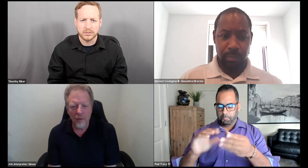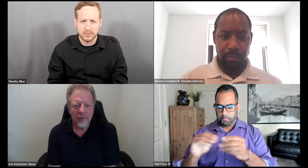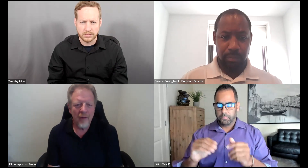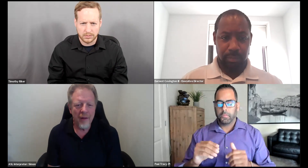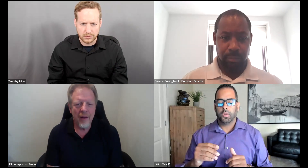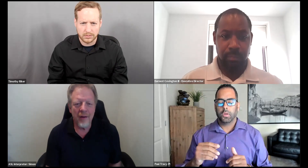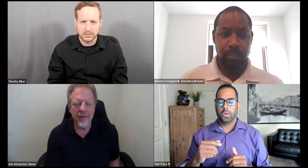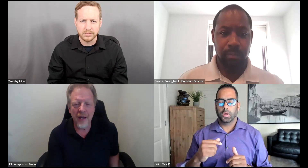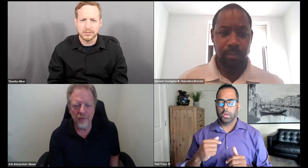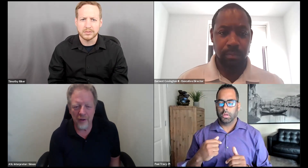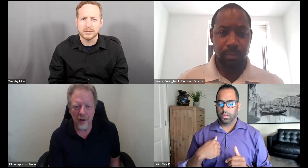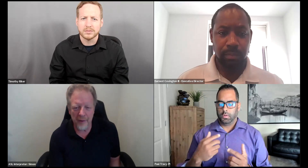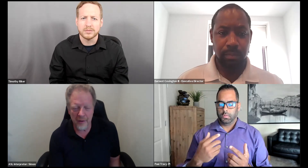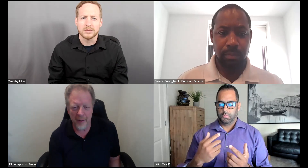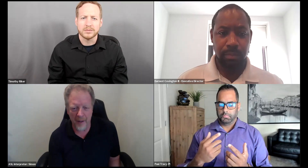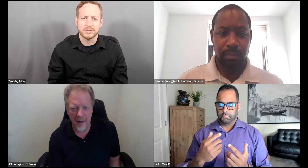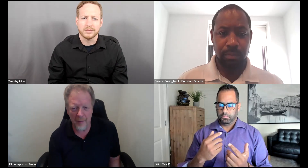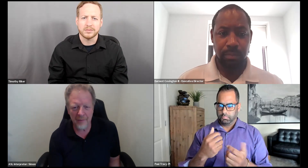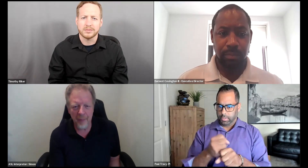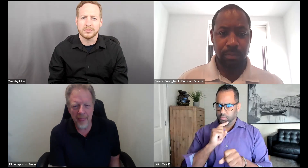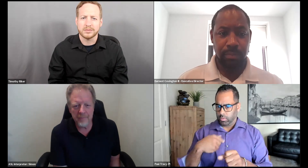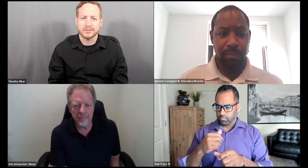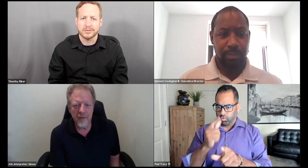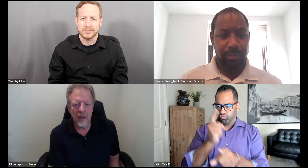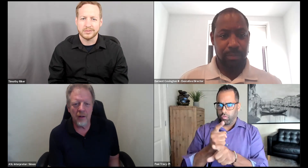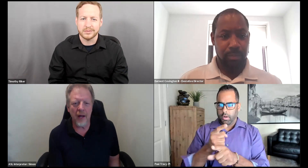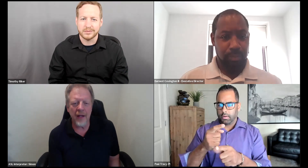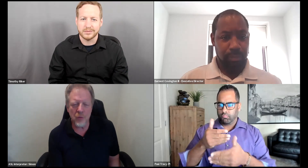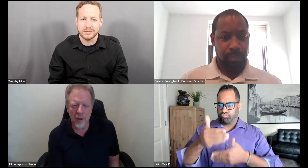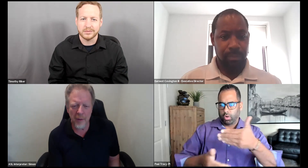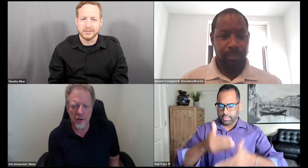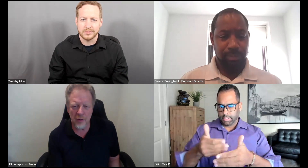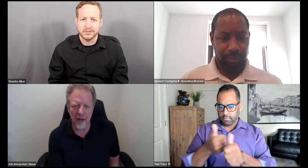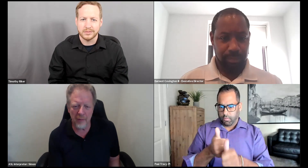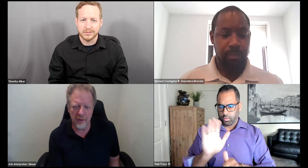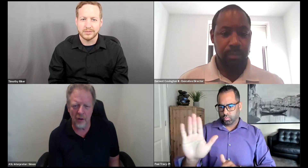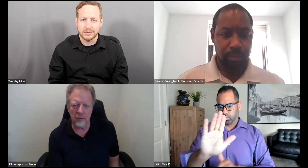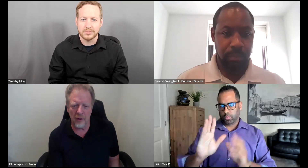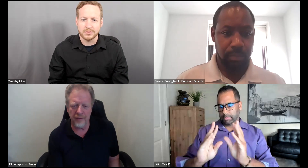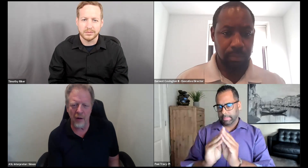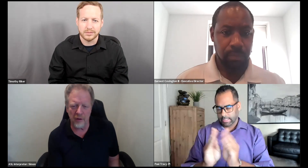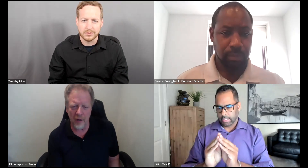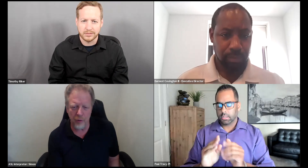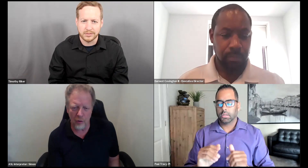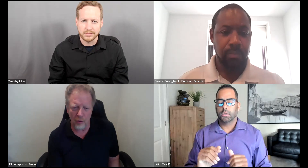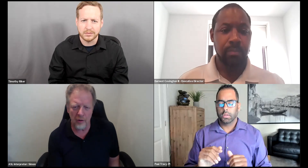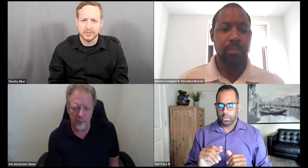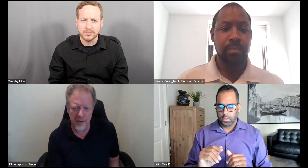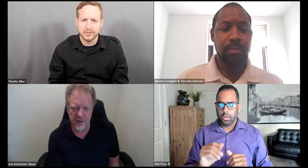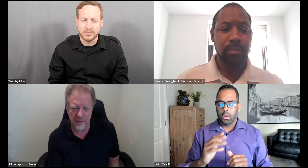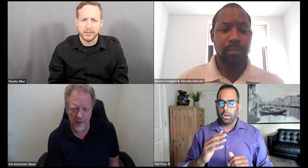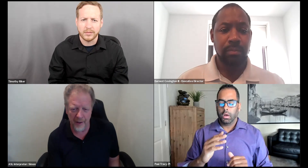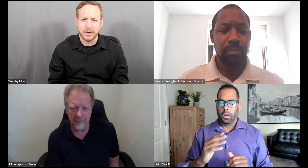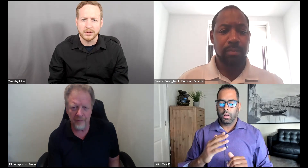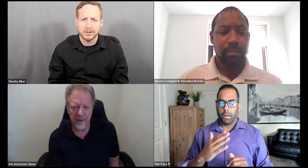Hello, everyone. Thank you for allowing me to make my comment. Okay, I just want to make sure that I'm, following the right protocol in the